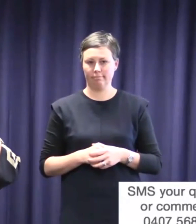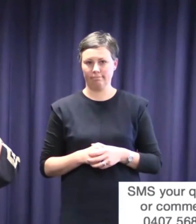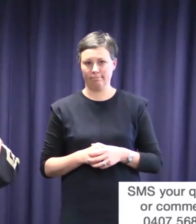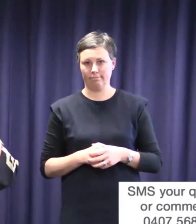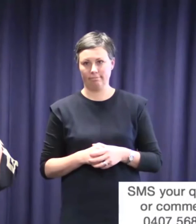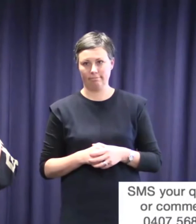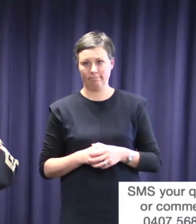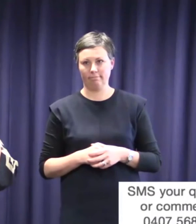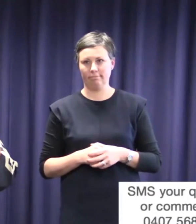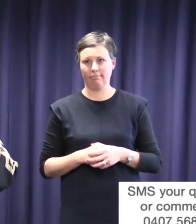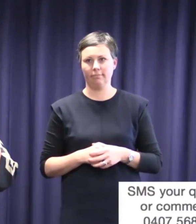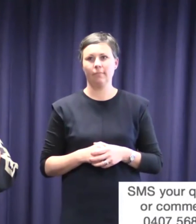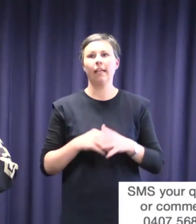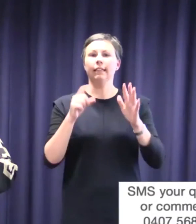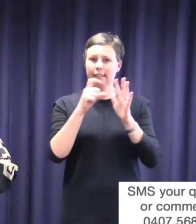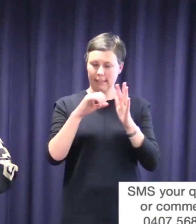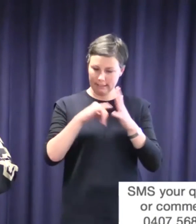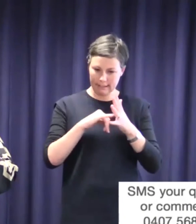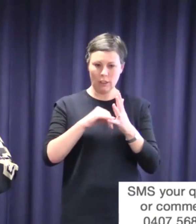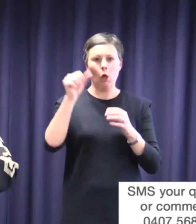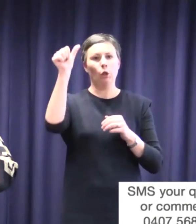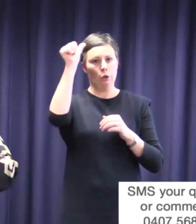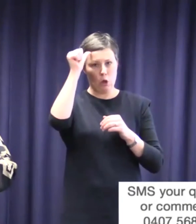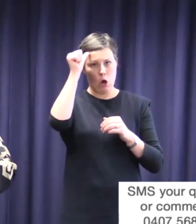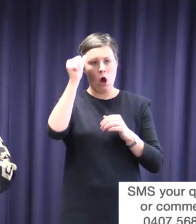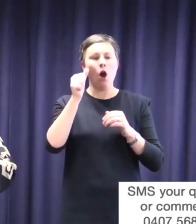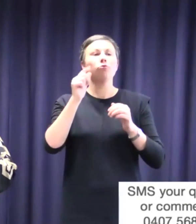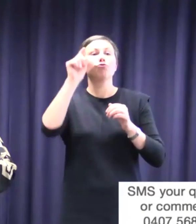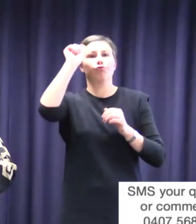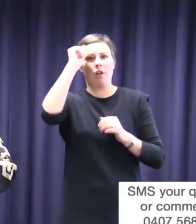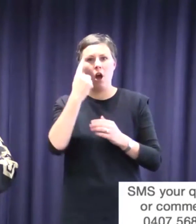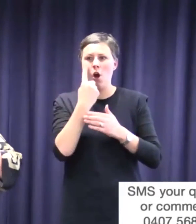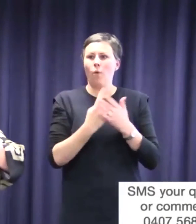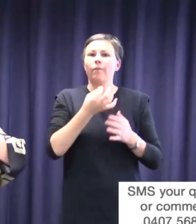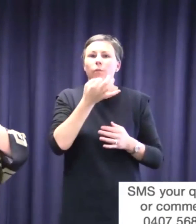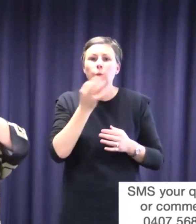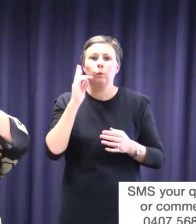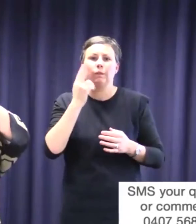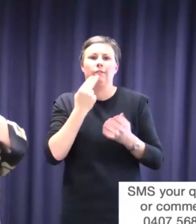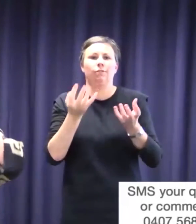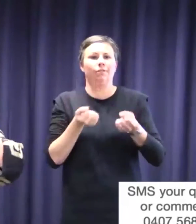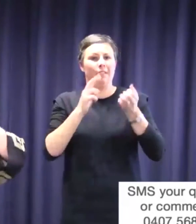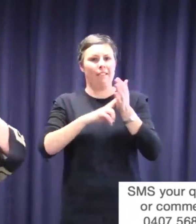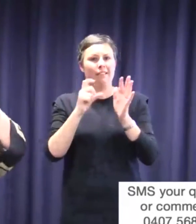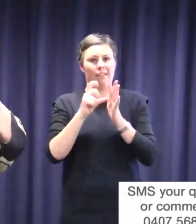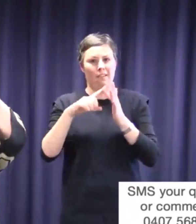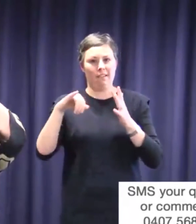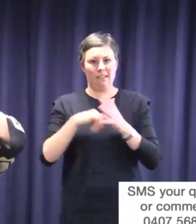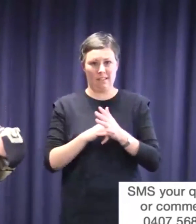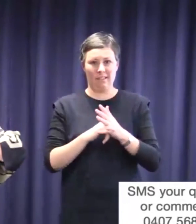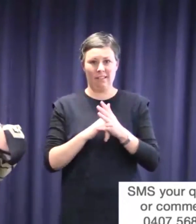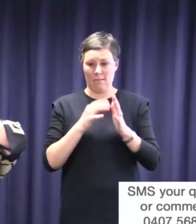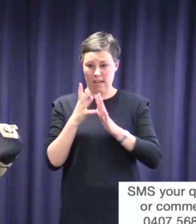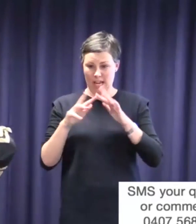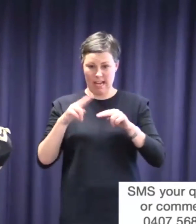board that there are very few members of the deaf community with packages. So to actually reduce